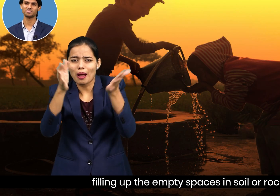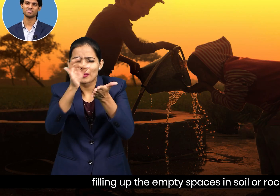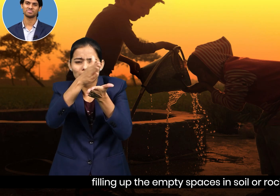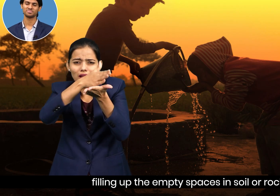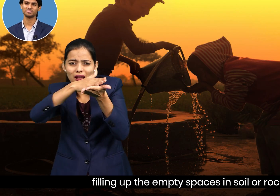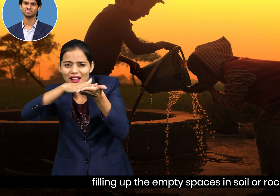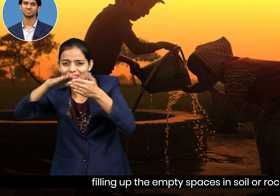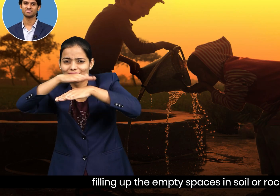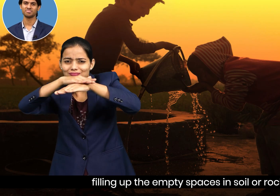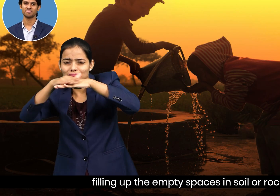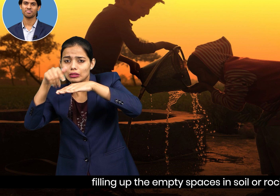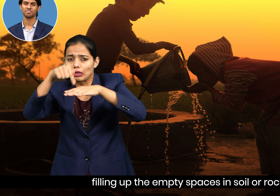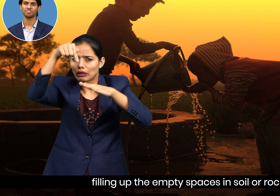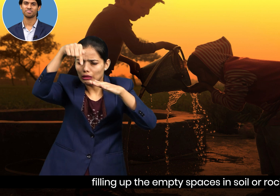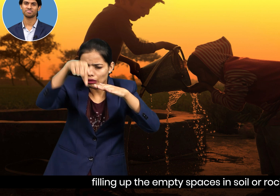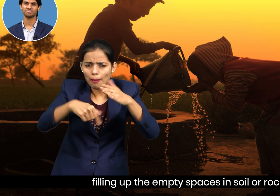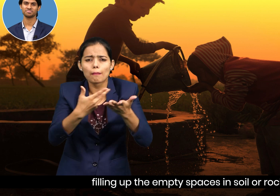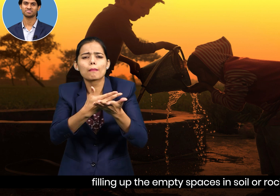rocks.